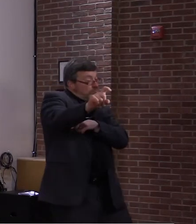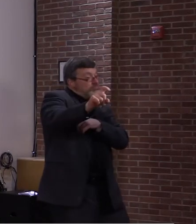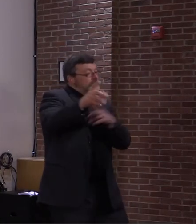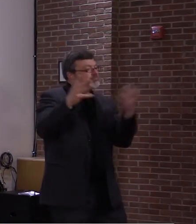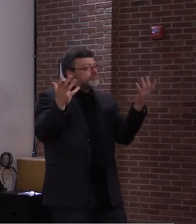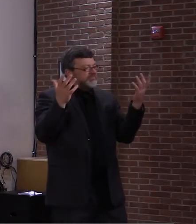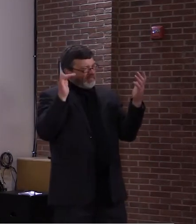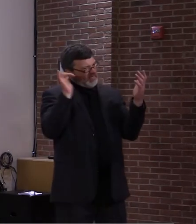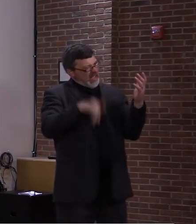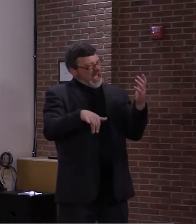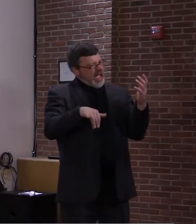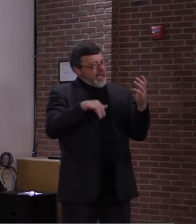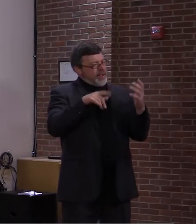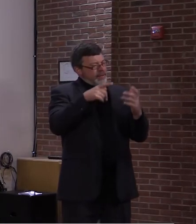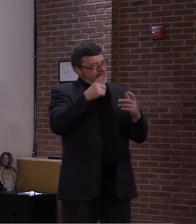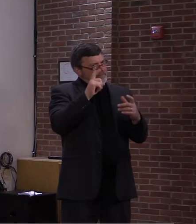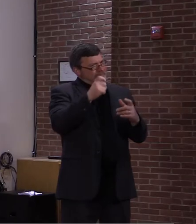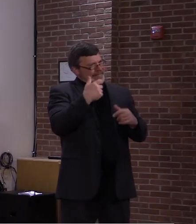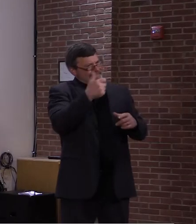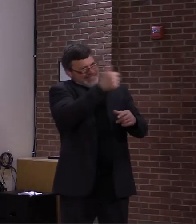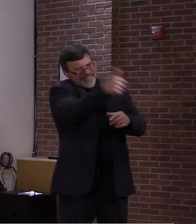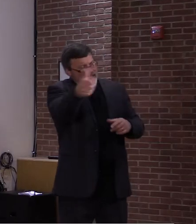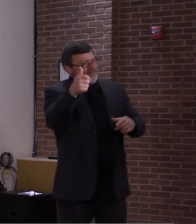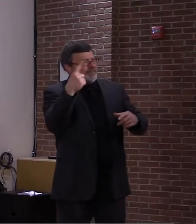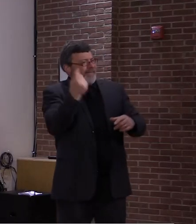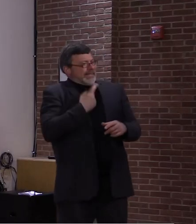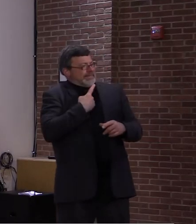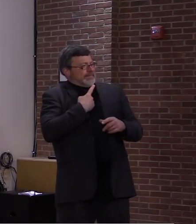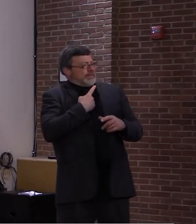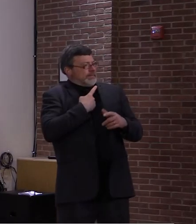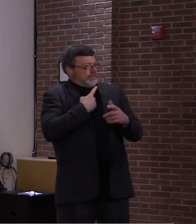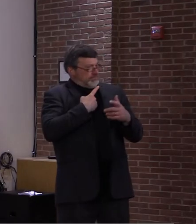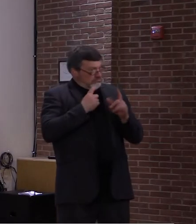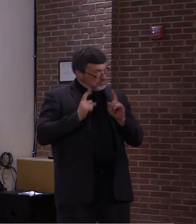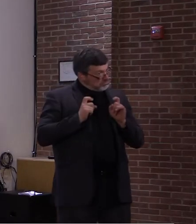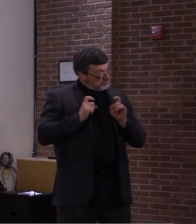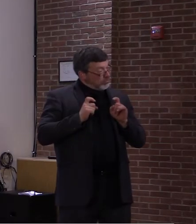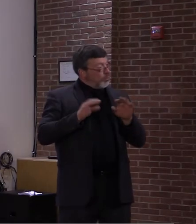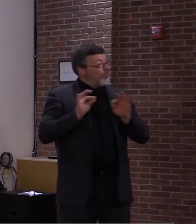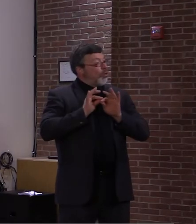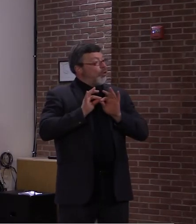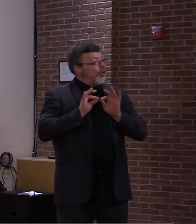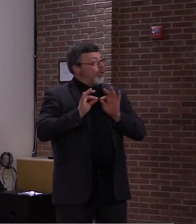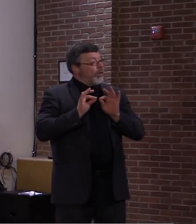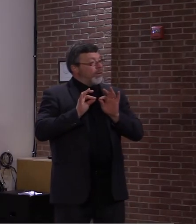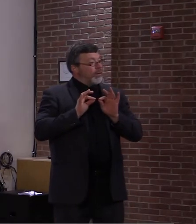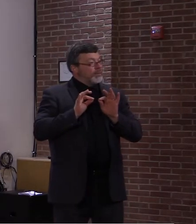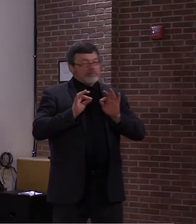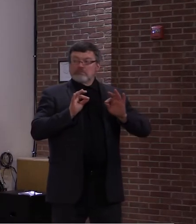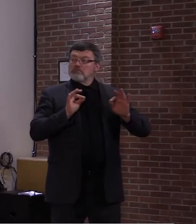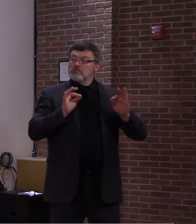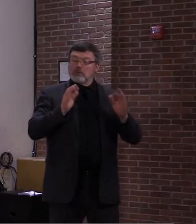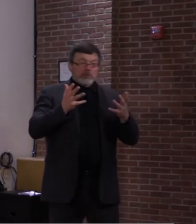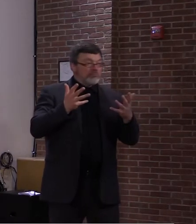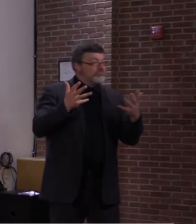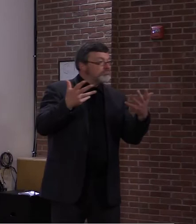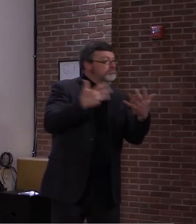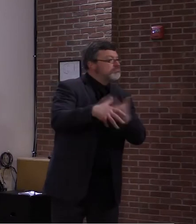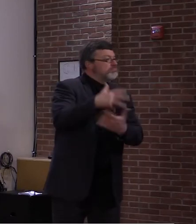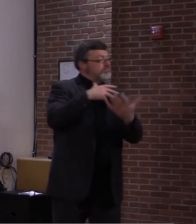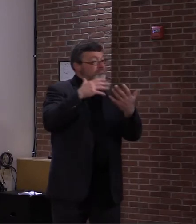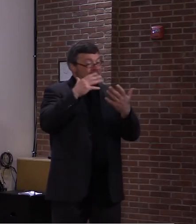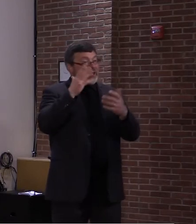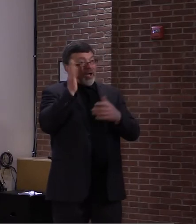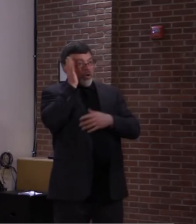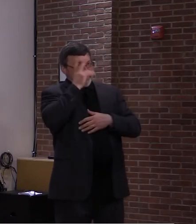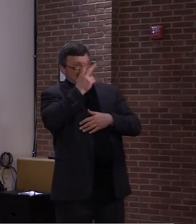Like we've said before, there are going to be many times that there are people that you come into contact with that are wearing masks and that are not wearing masks. And